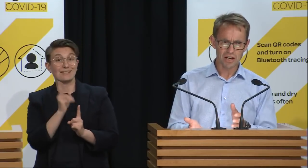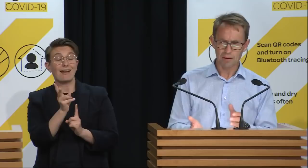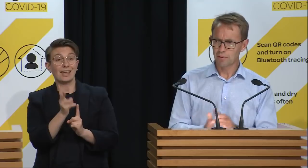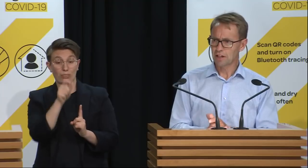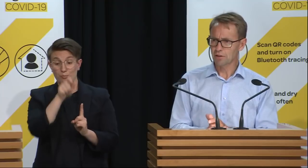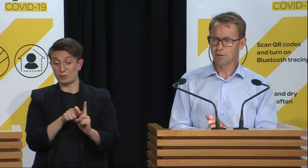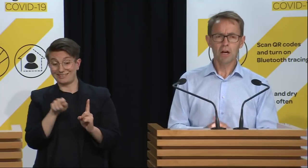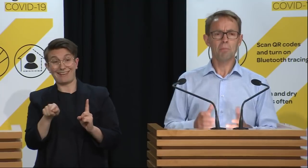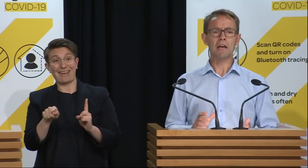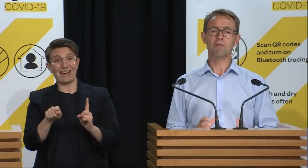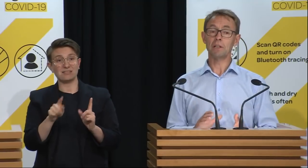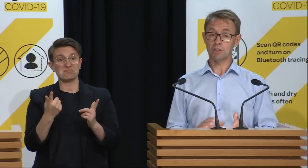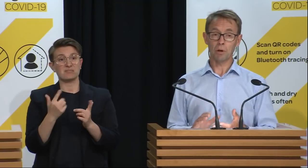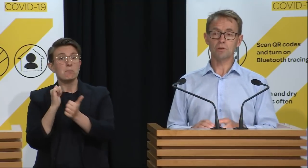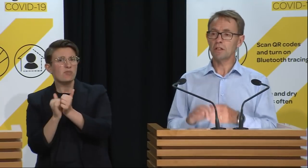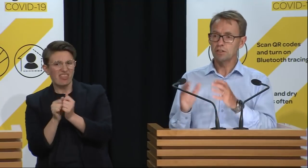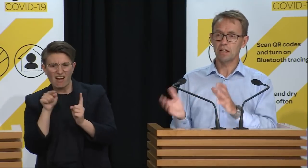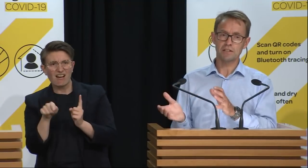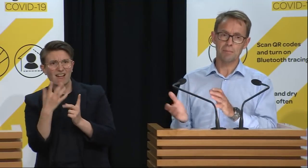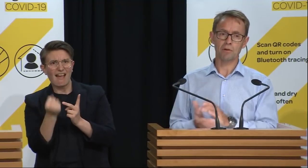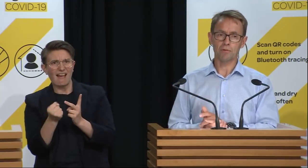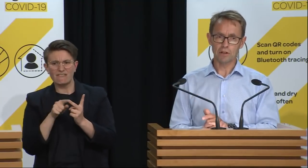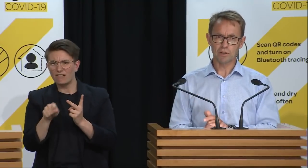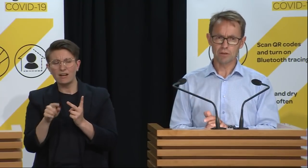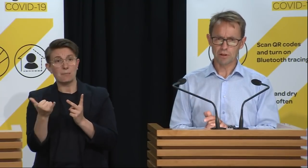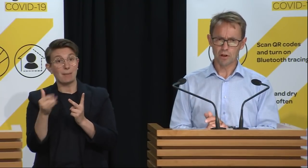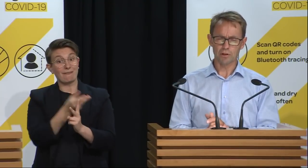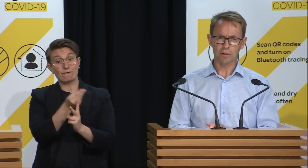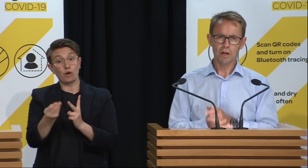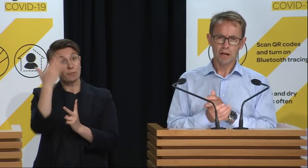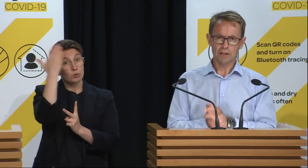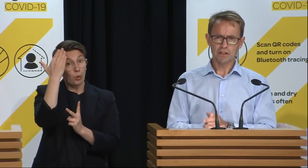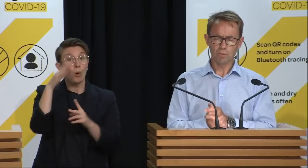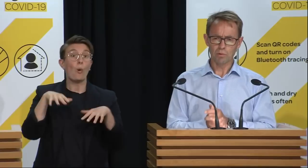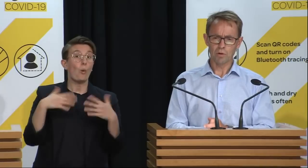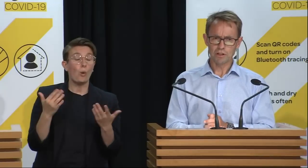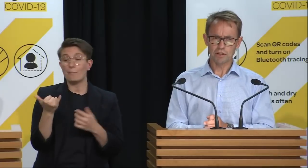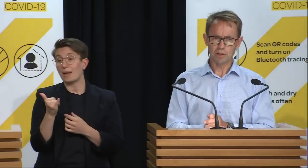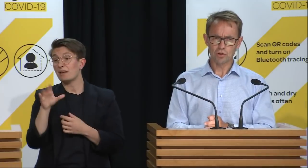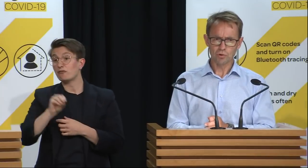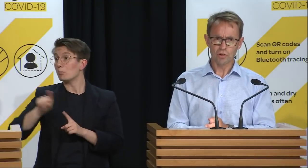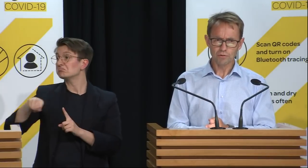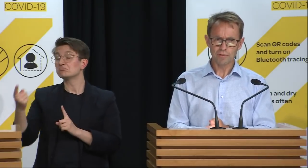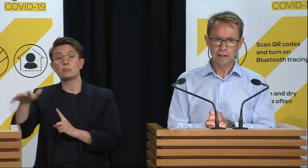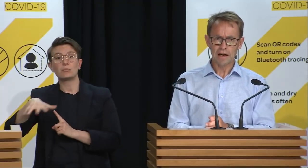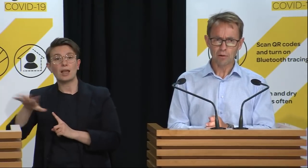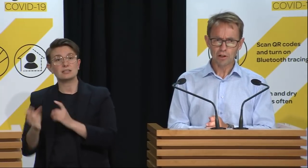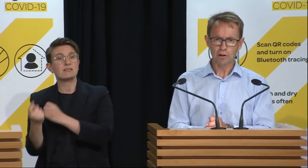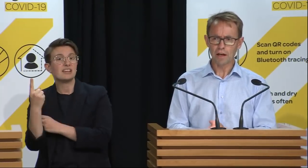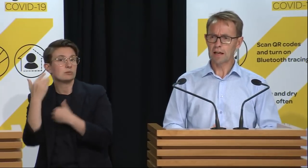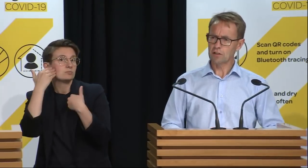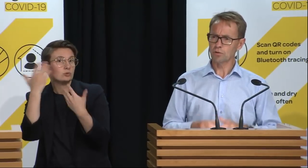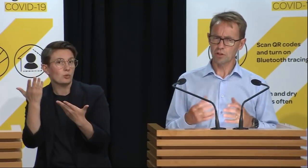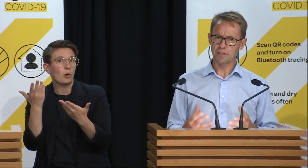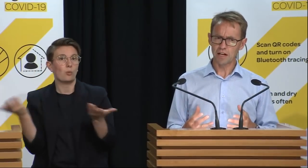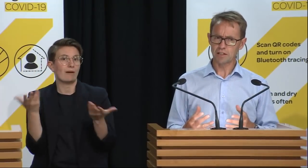tested negative, may have been exposed at some other event. We simply don't know. And I guess what we're wanting to be sure of, now we know